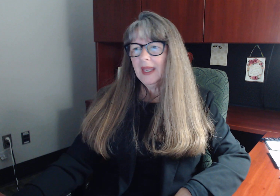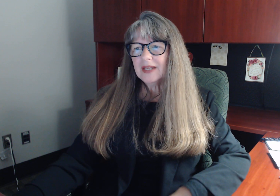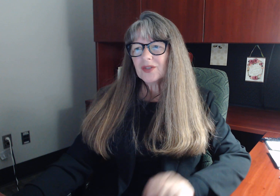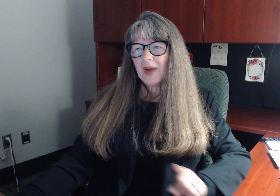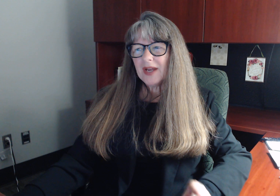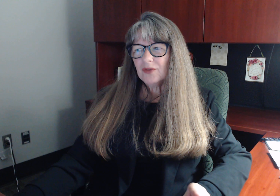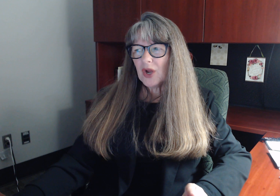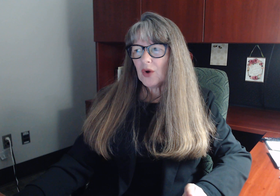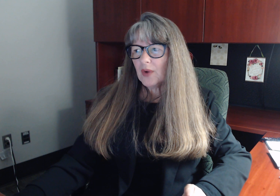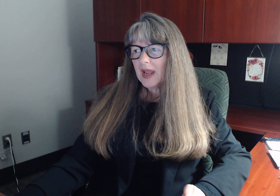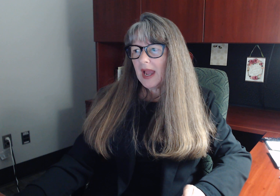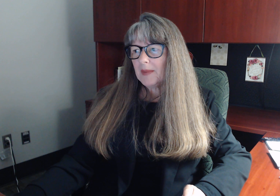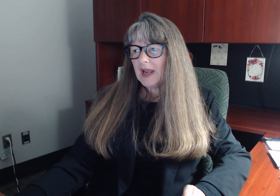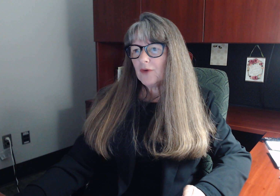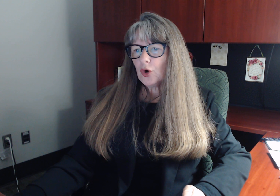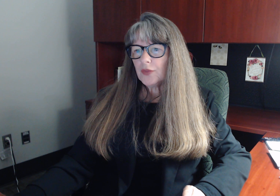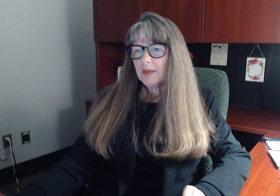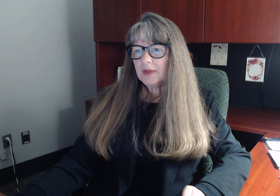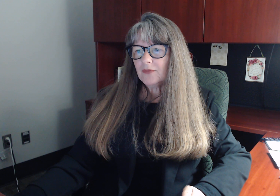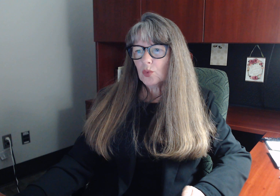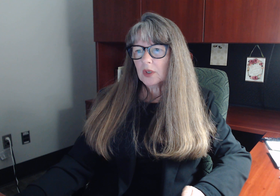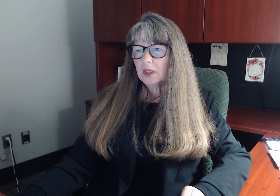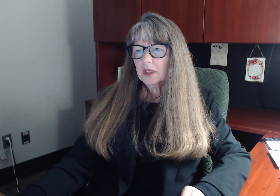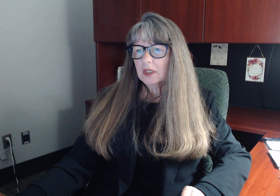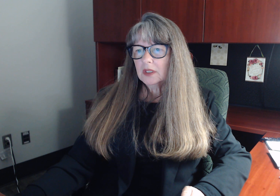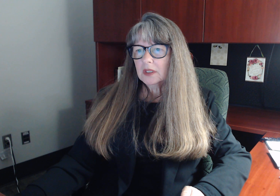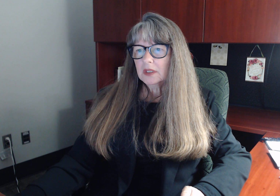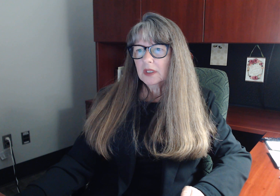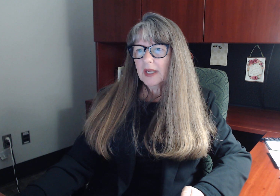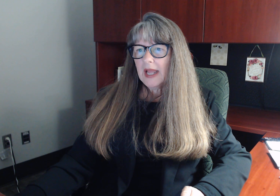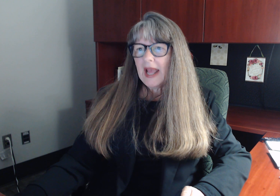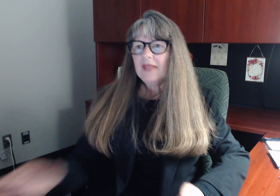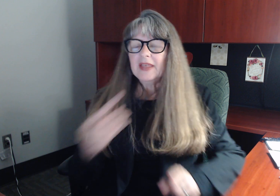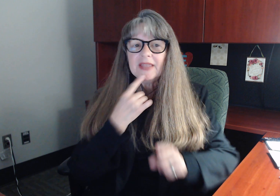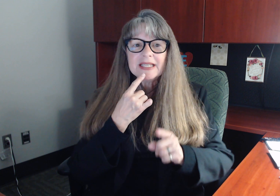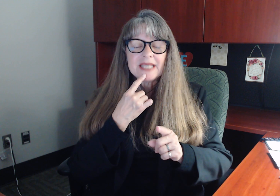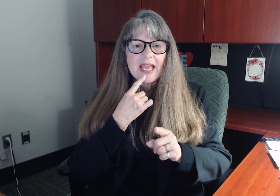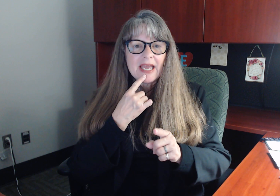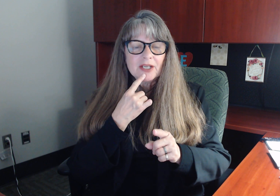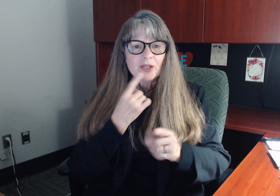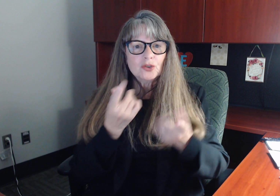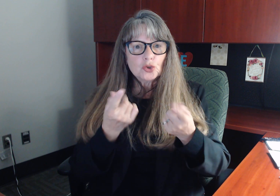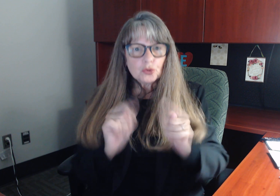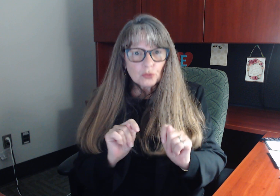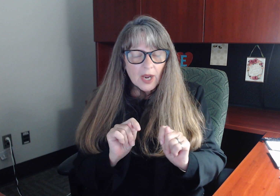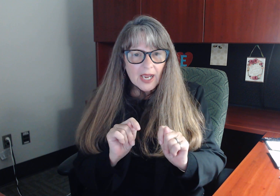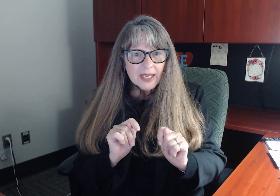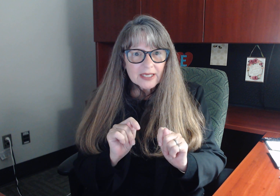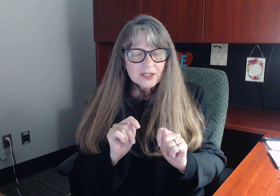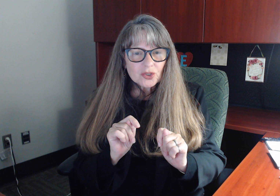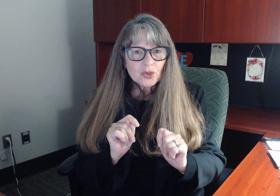So I don't know. I mean, I've heard that before. Then they said, trying